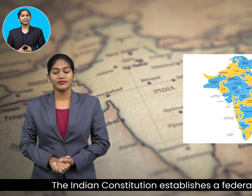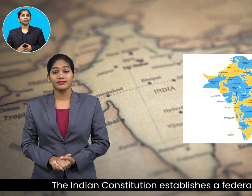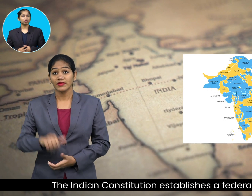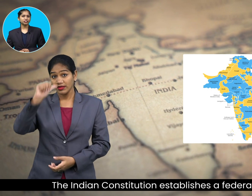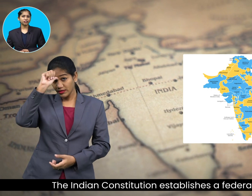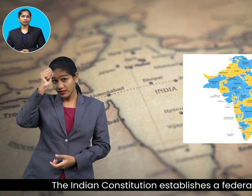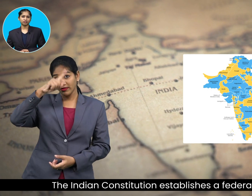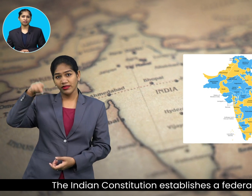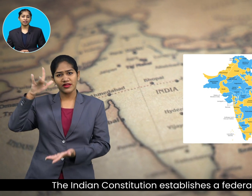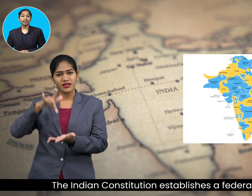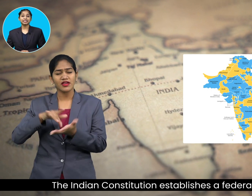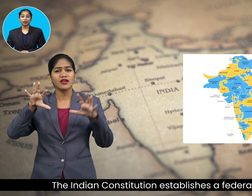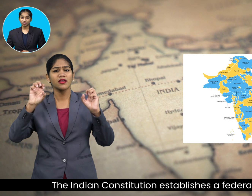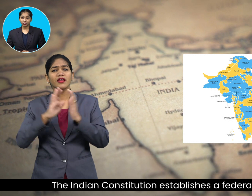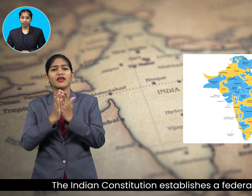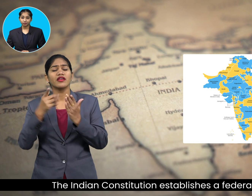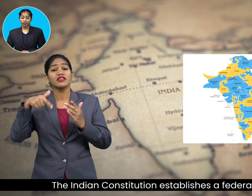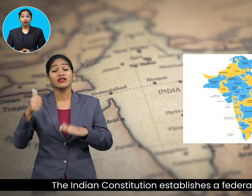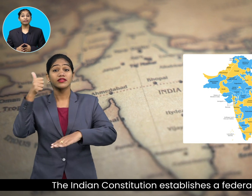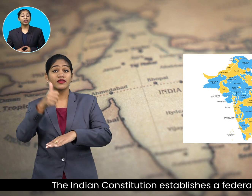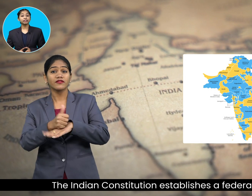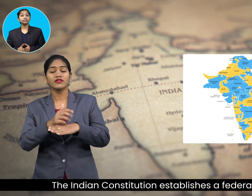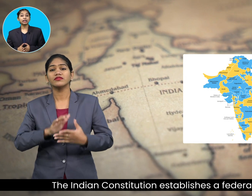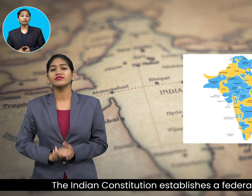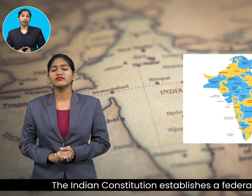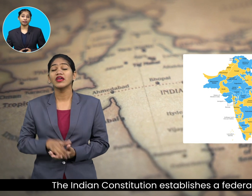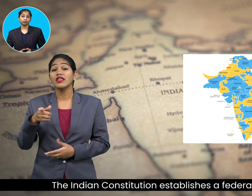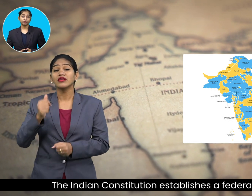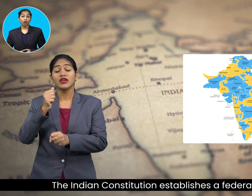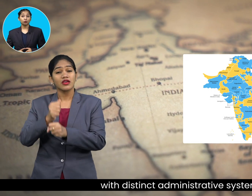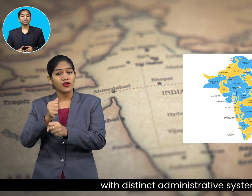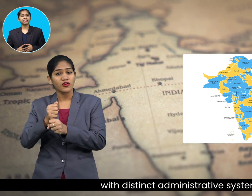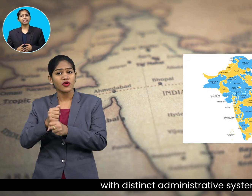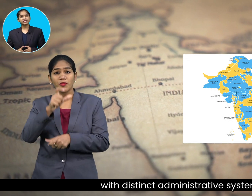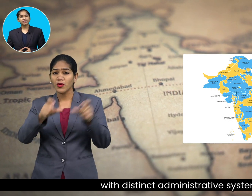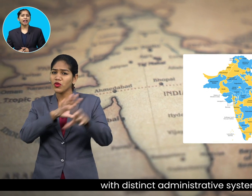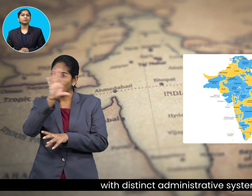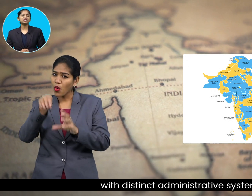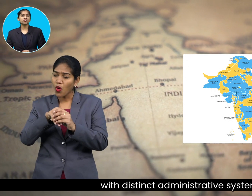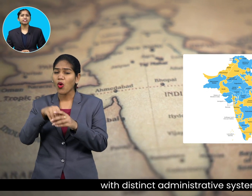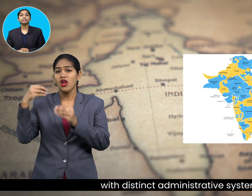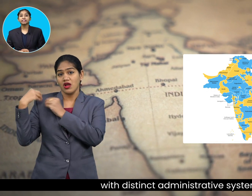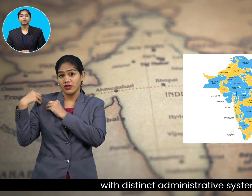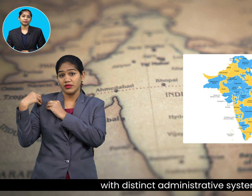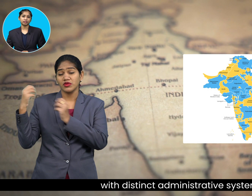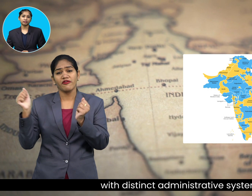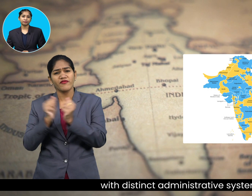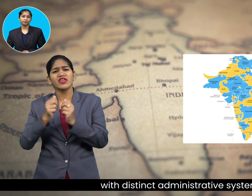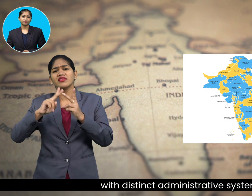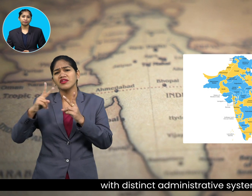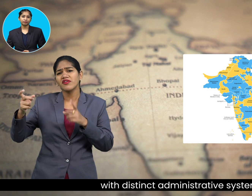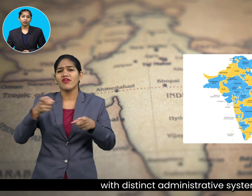The Indian Constitution establishes a federal government with distinct administrative